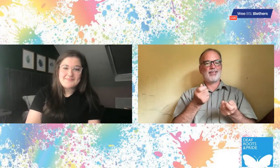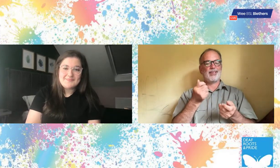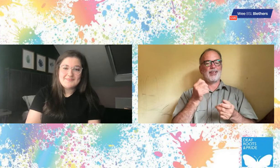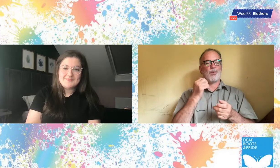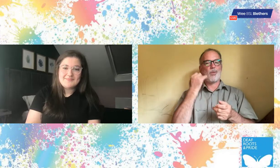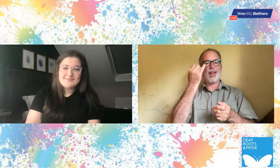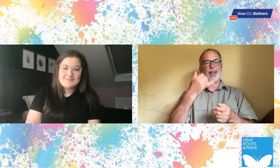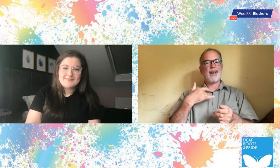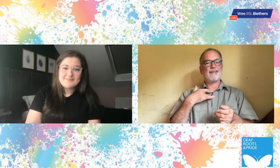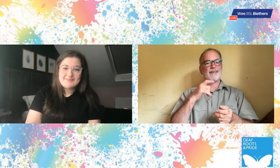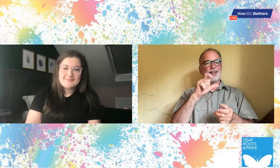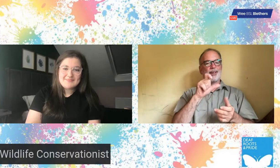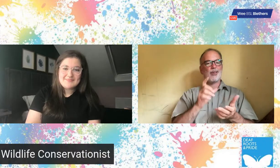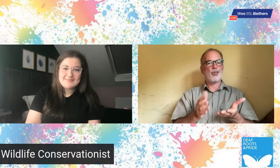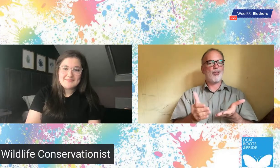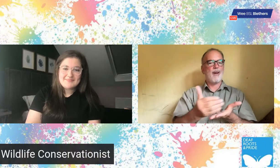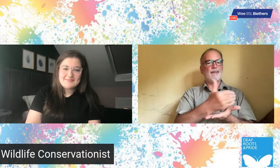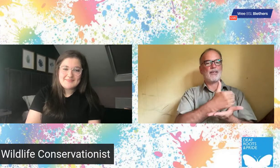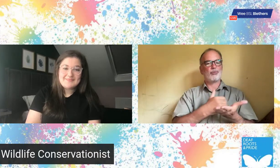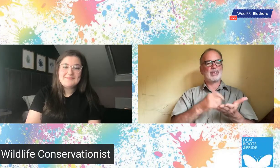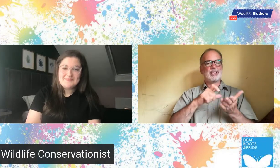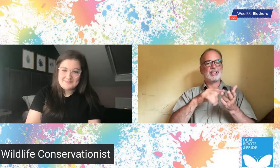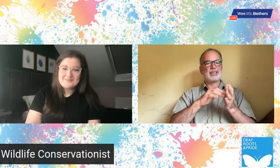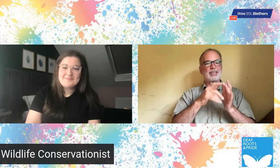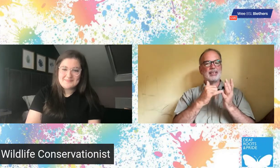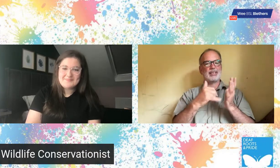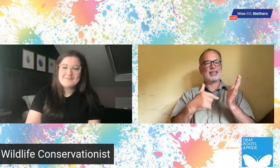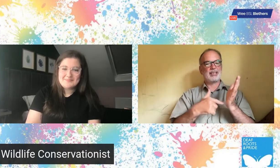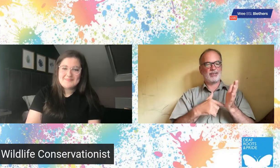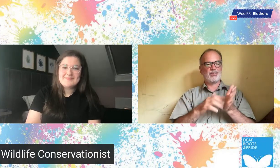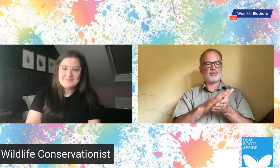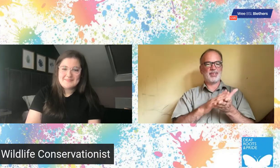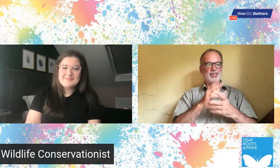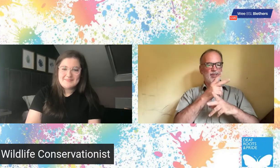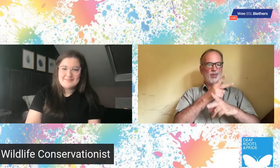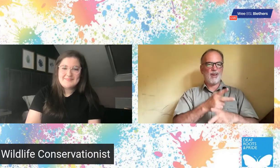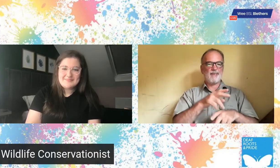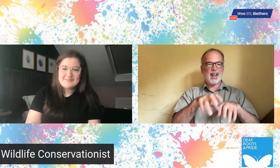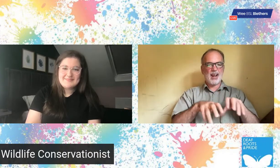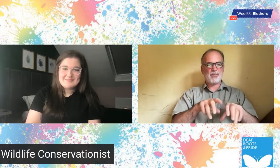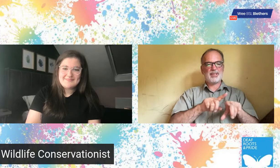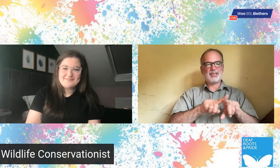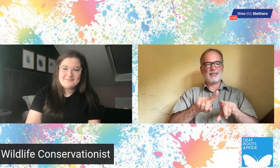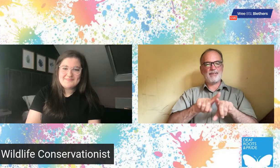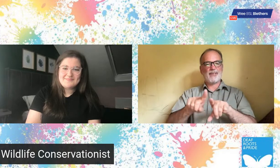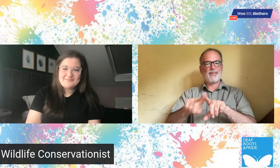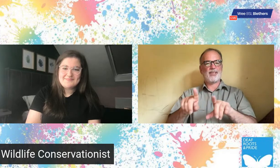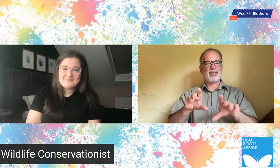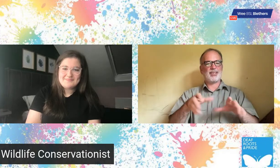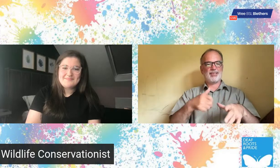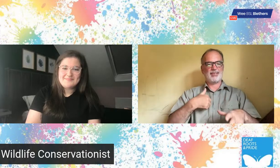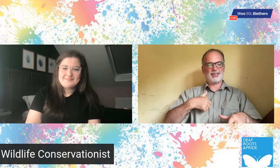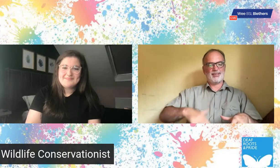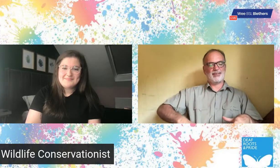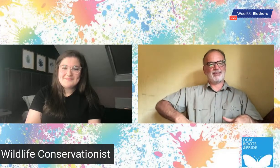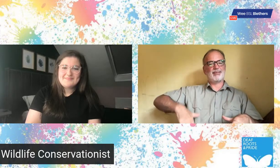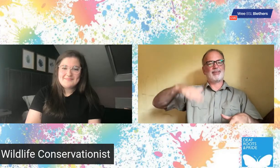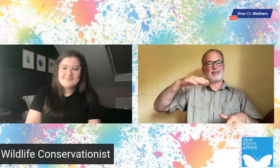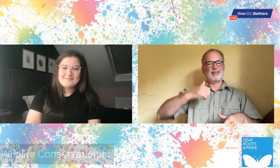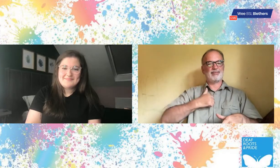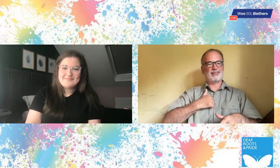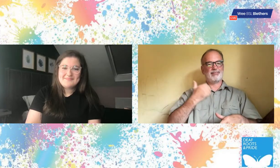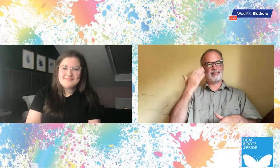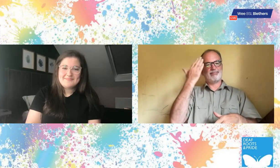Um, and I run a wildlife conservation reserve. So I look after